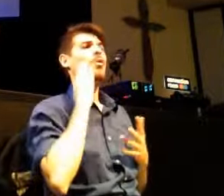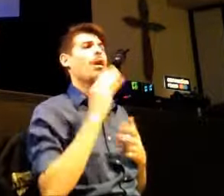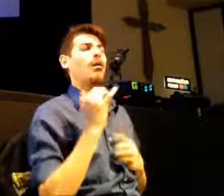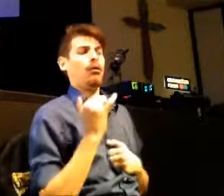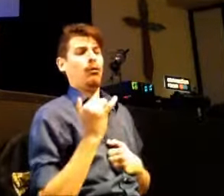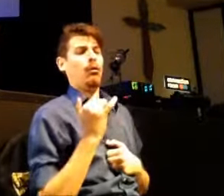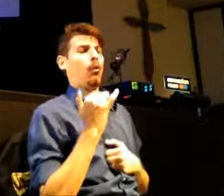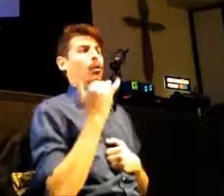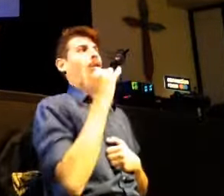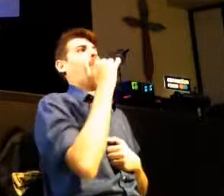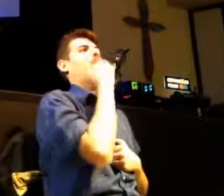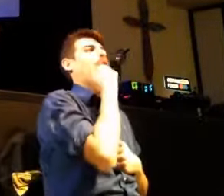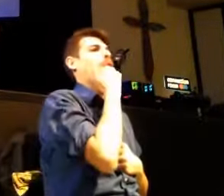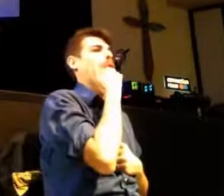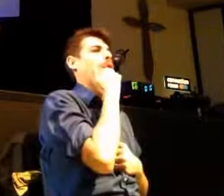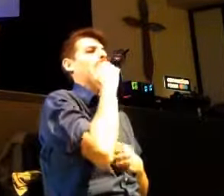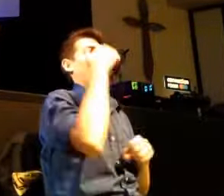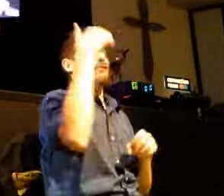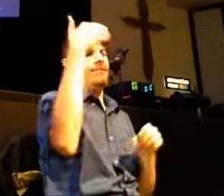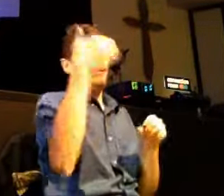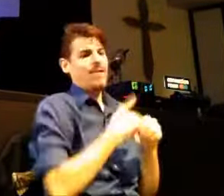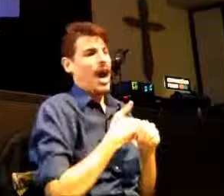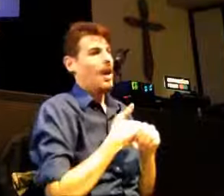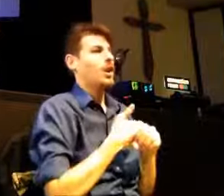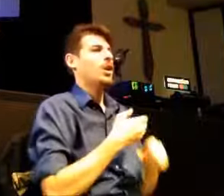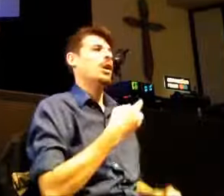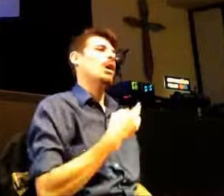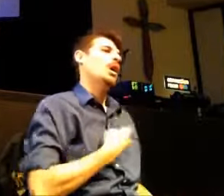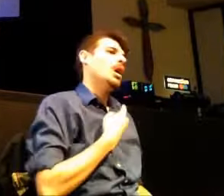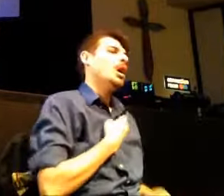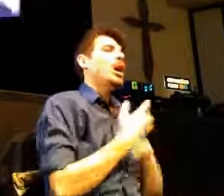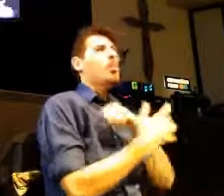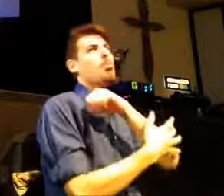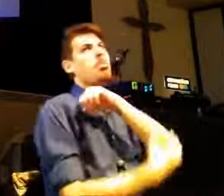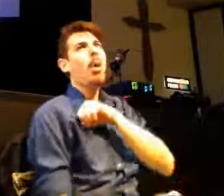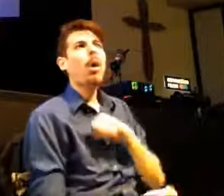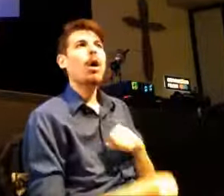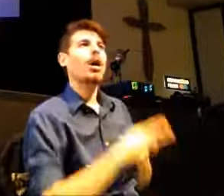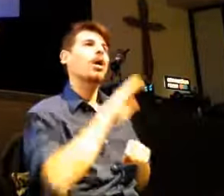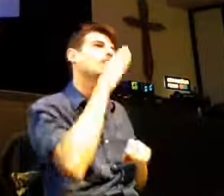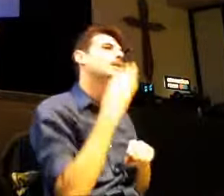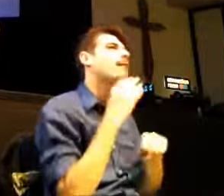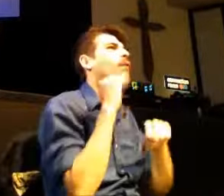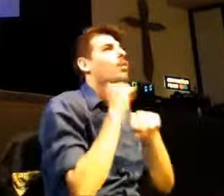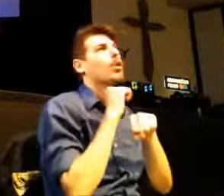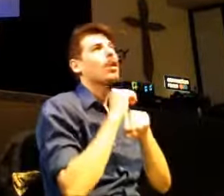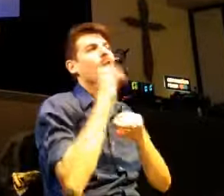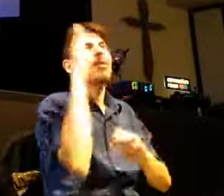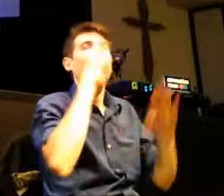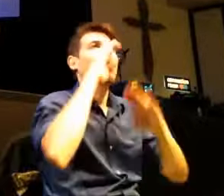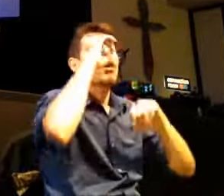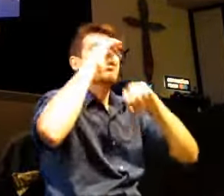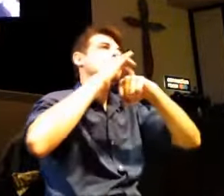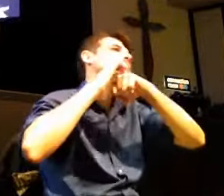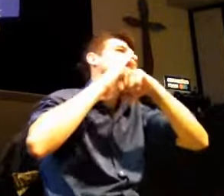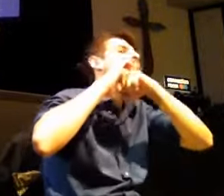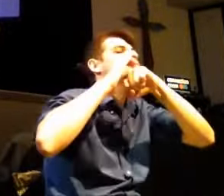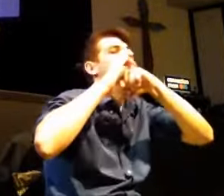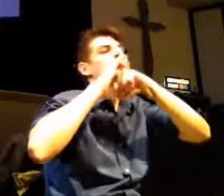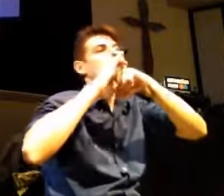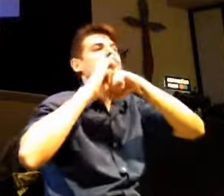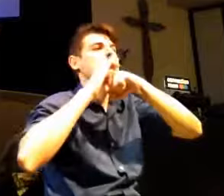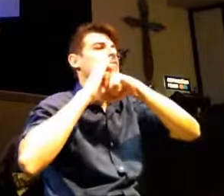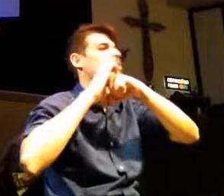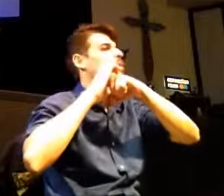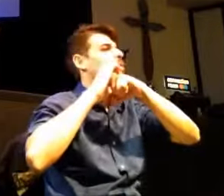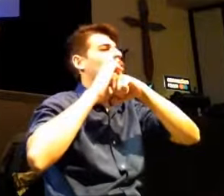at work, I'll lose my job, I'll become destitute, no one will ever hire me again, my whole world is going to fall apart.